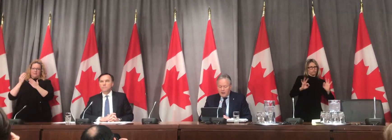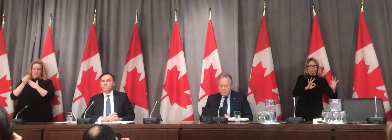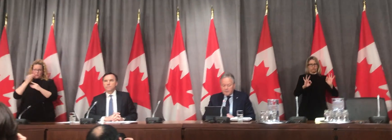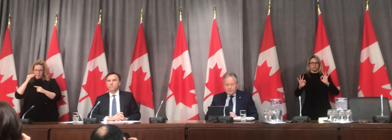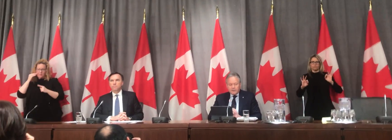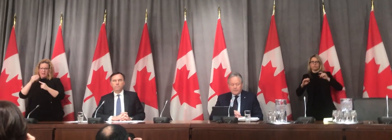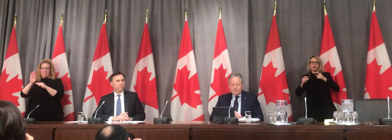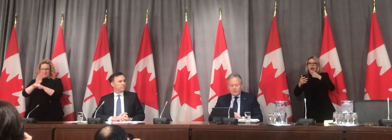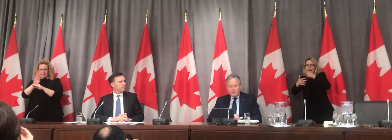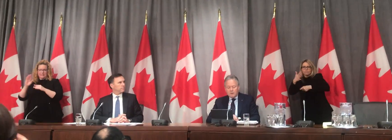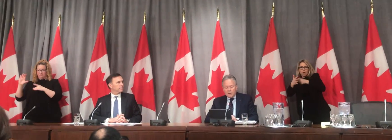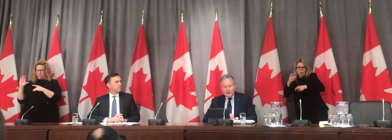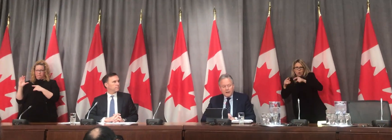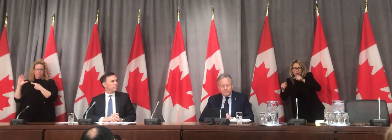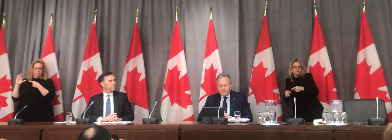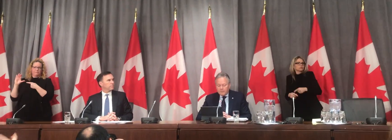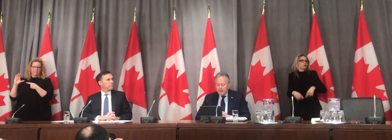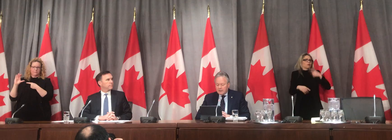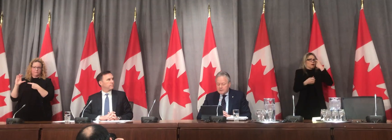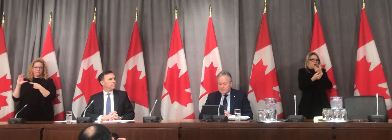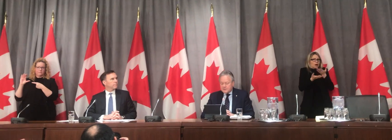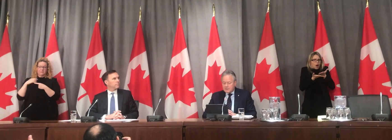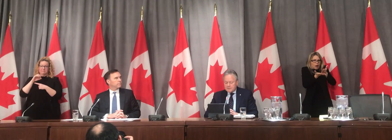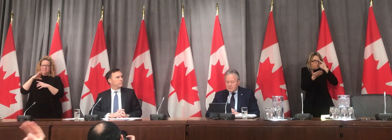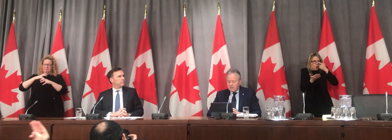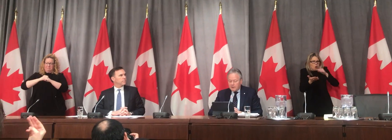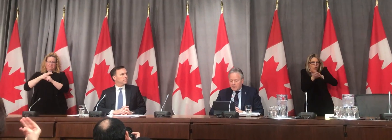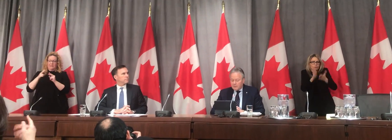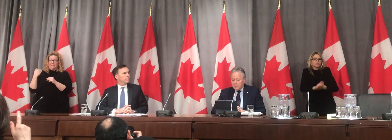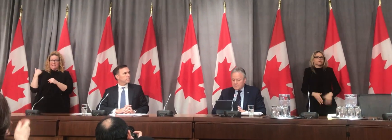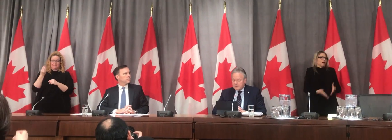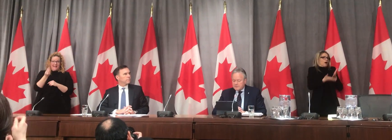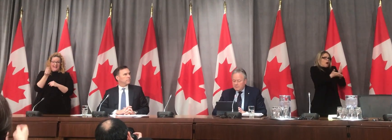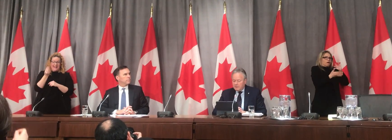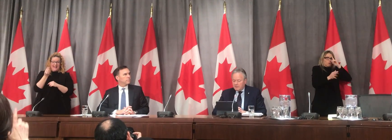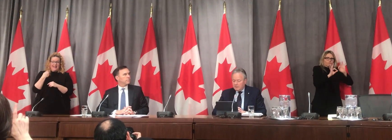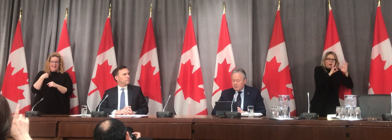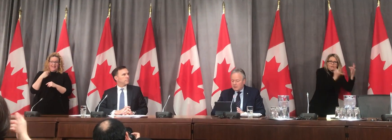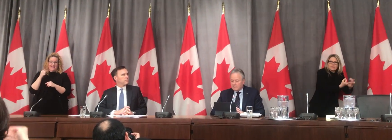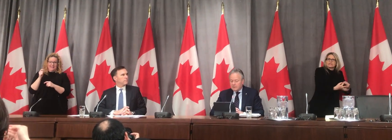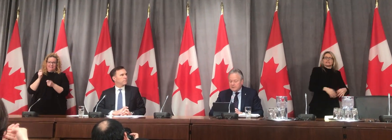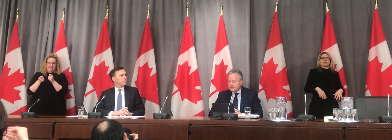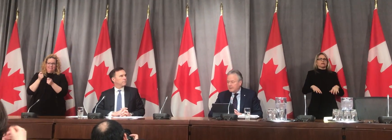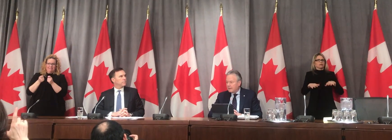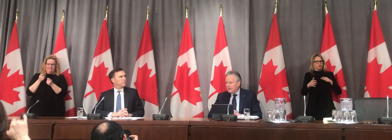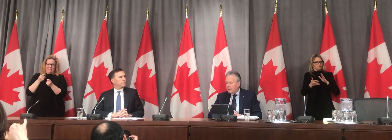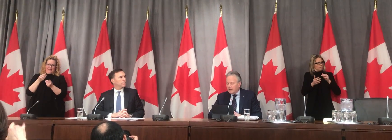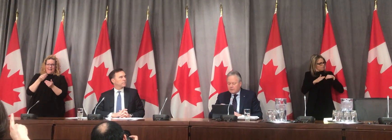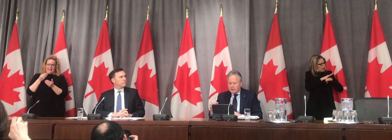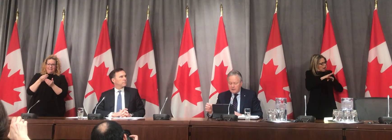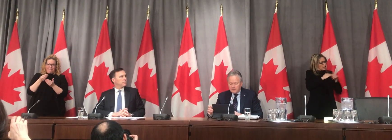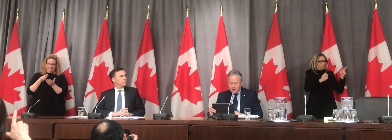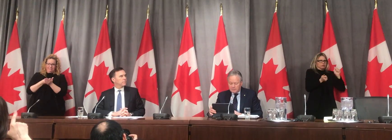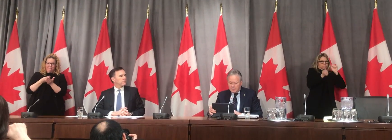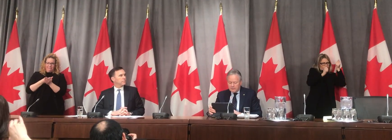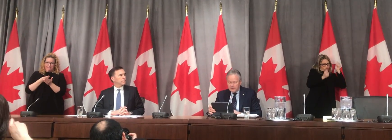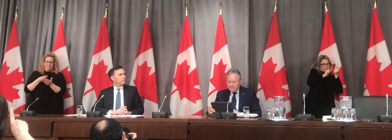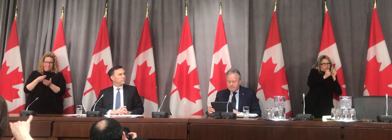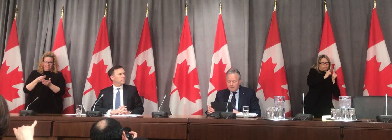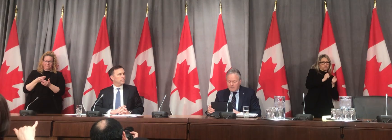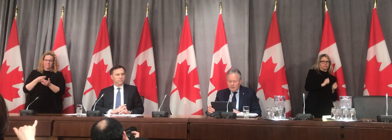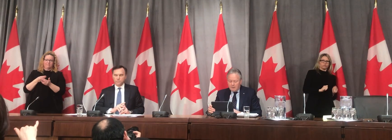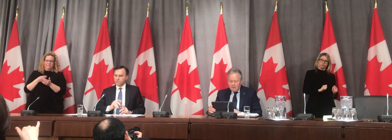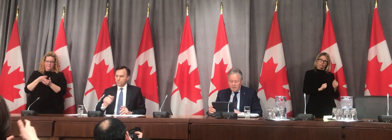To recap briefly, on Monday, the bank adjusted its liquidity operations to maintain market functioning and credit